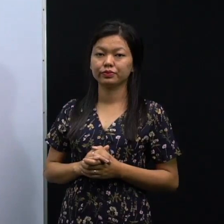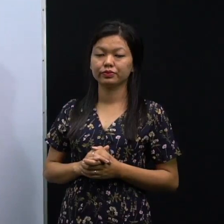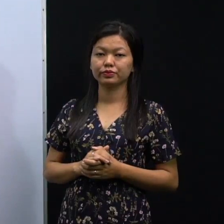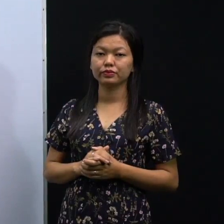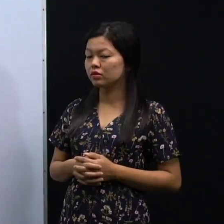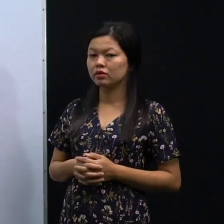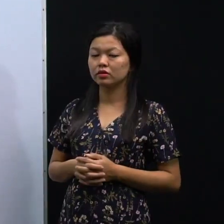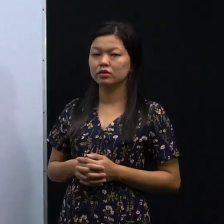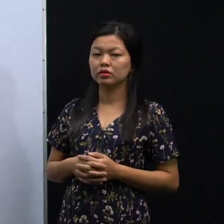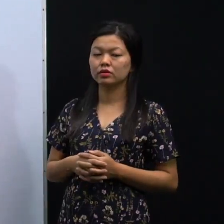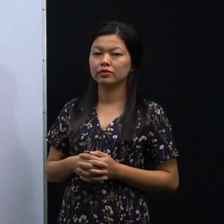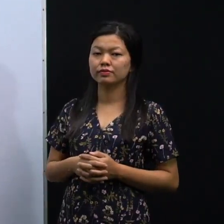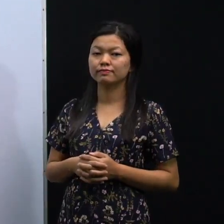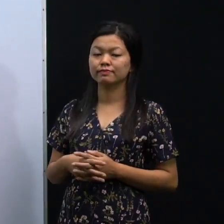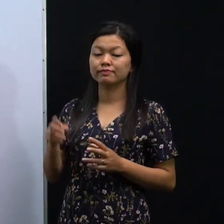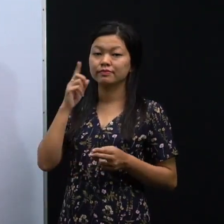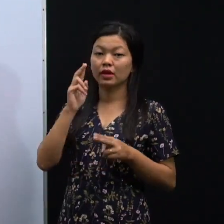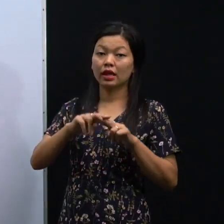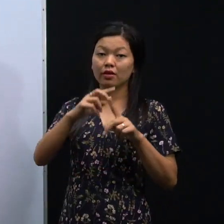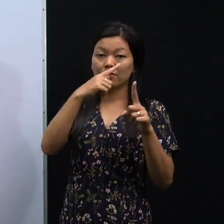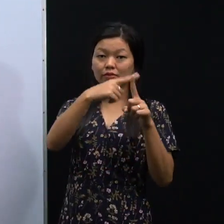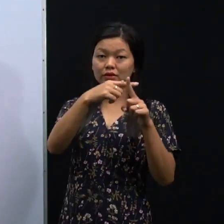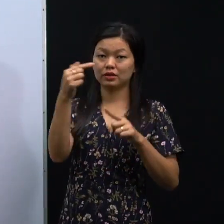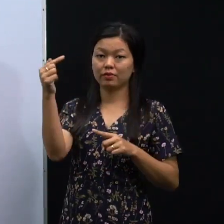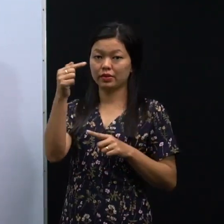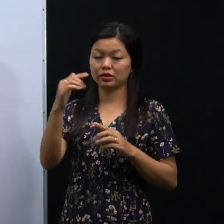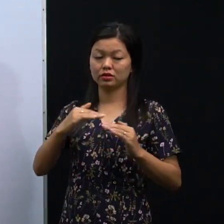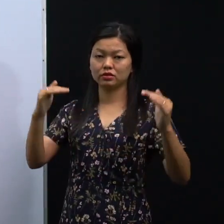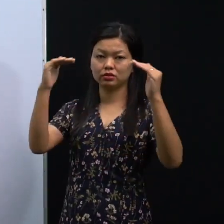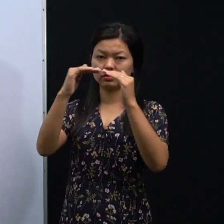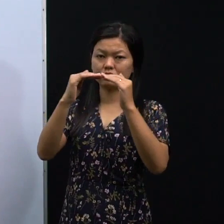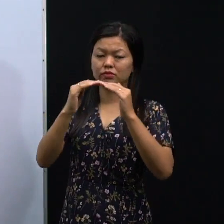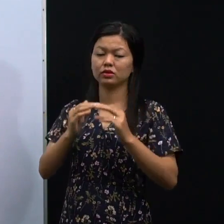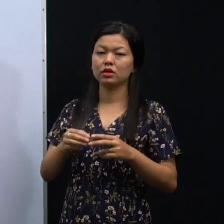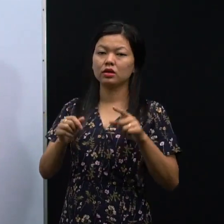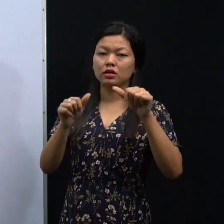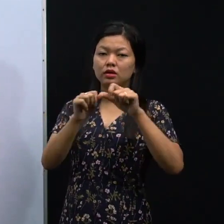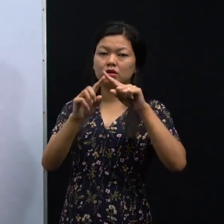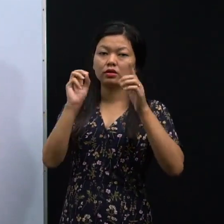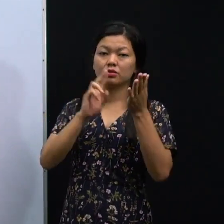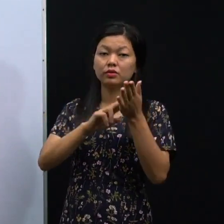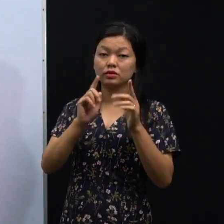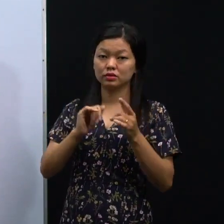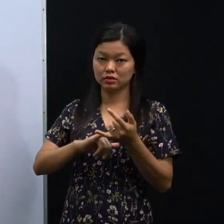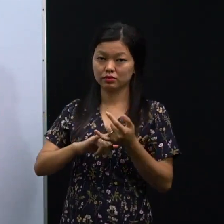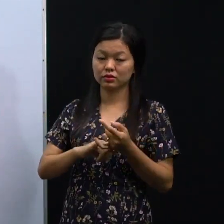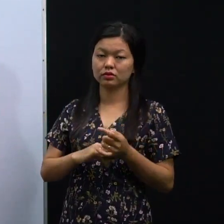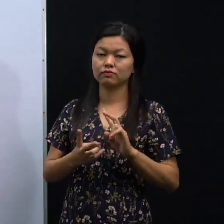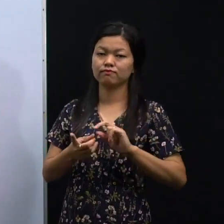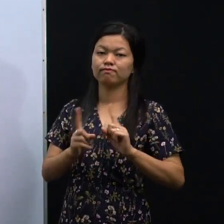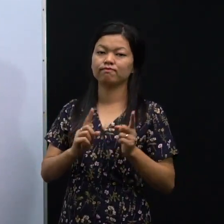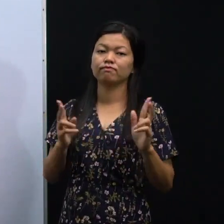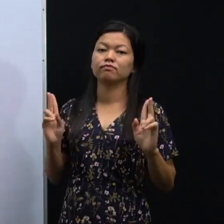Okay, so if plus and minus are equal, that means atoms becomes a neutral. So according to